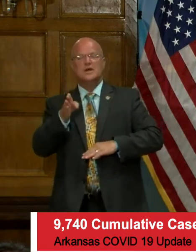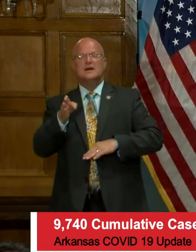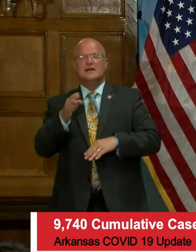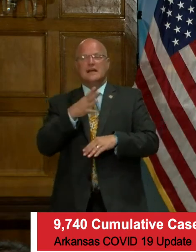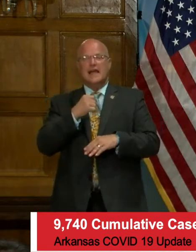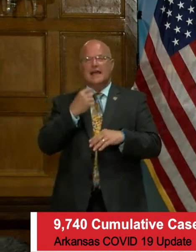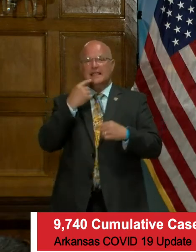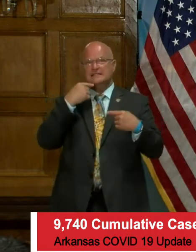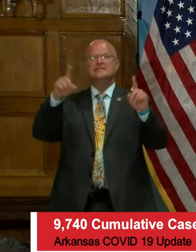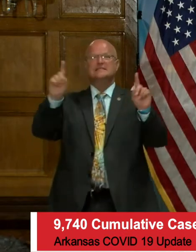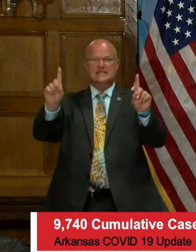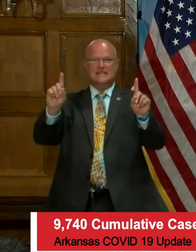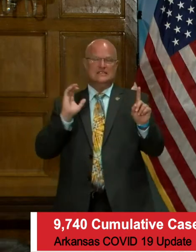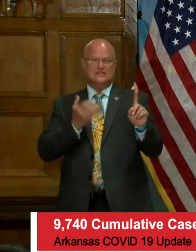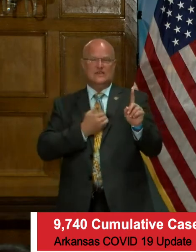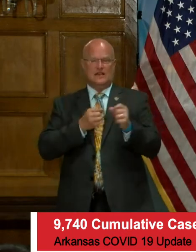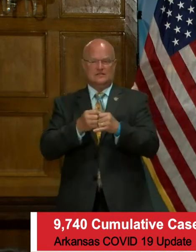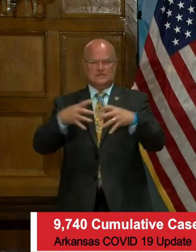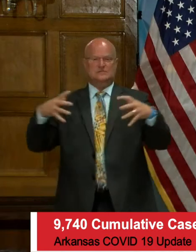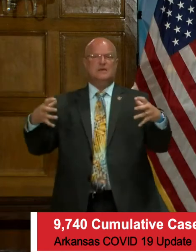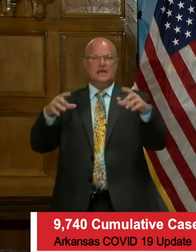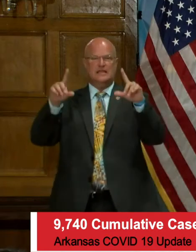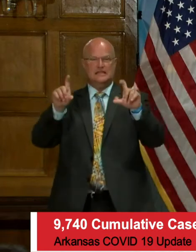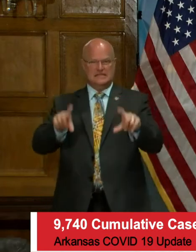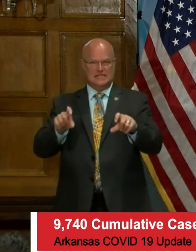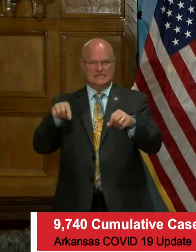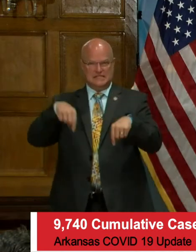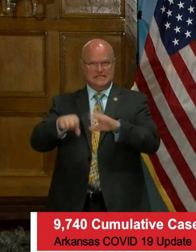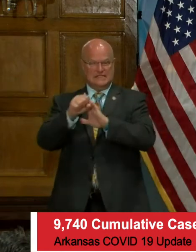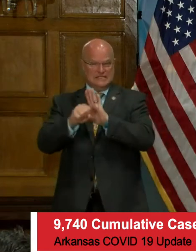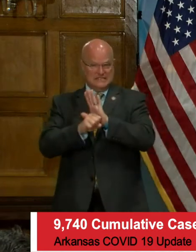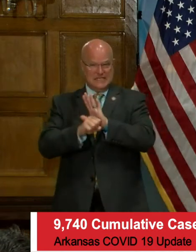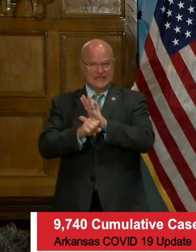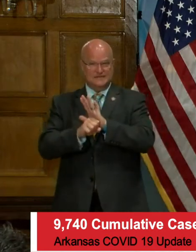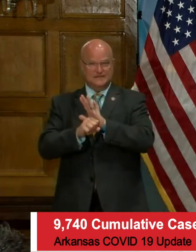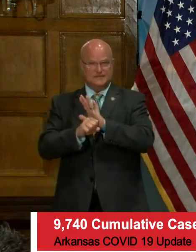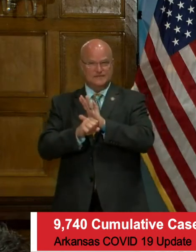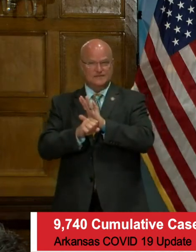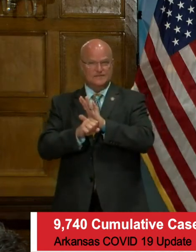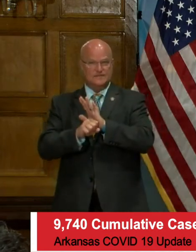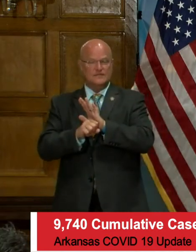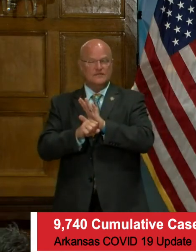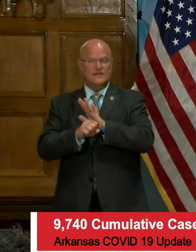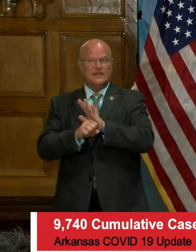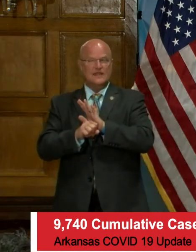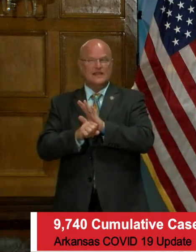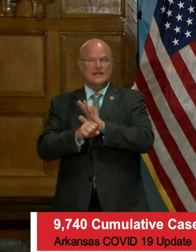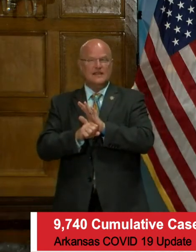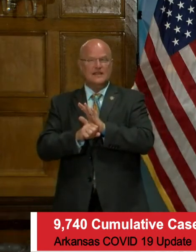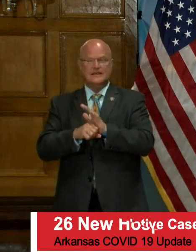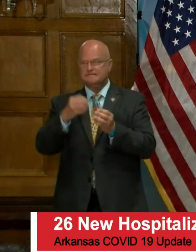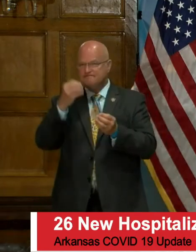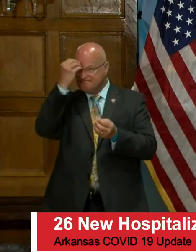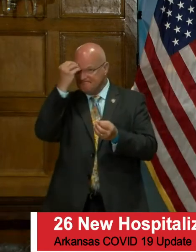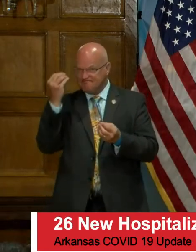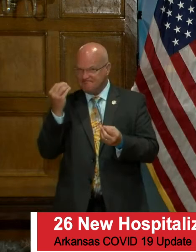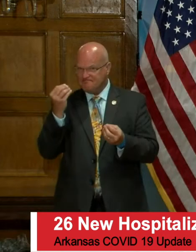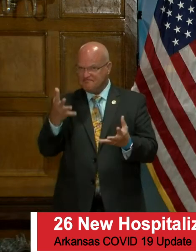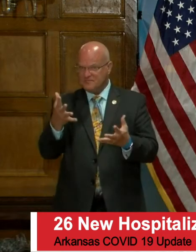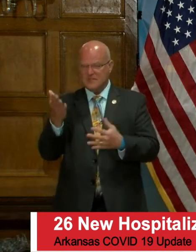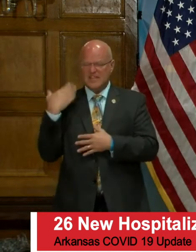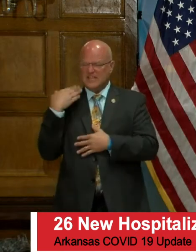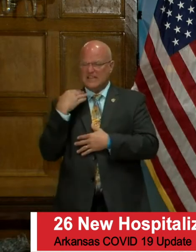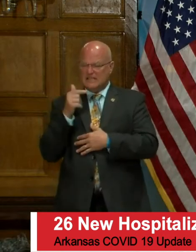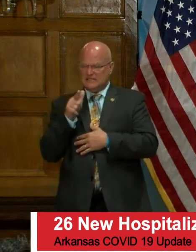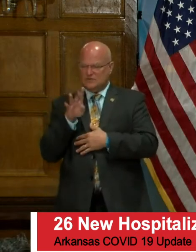extraordinary success of our expanded testing in the state. Just a note from not the